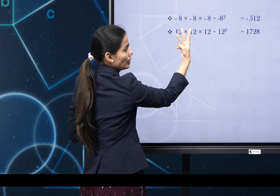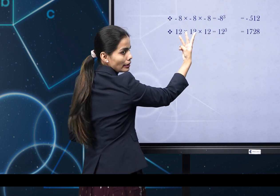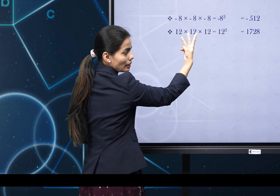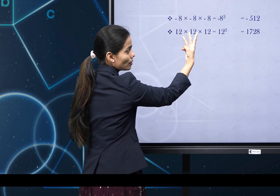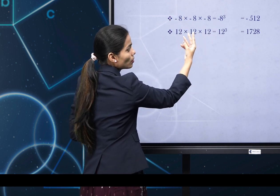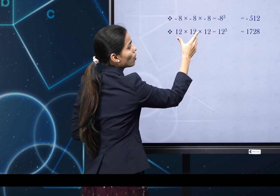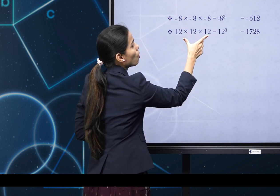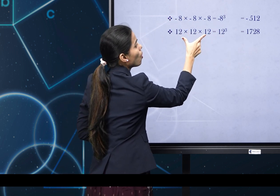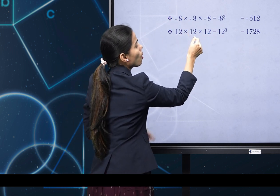1728.